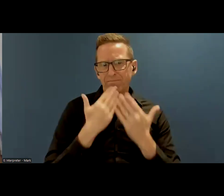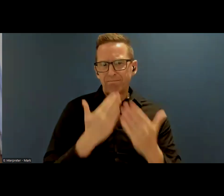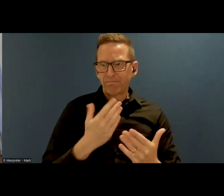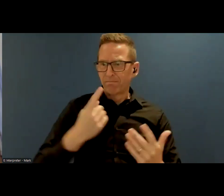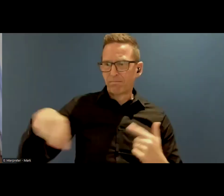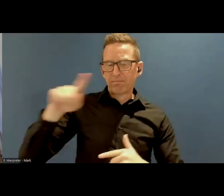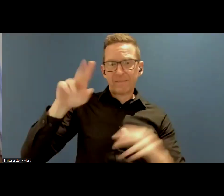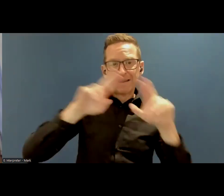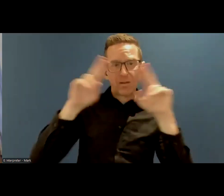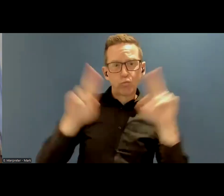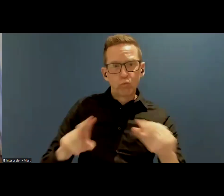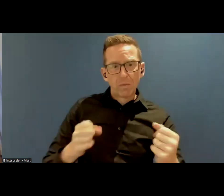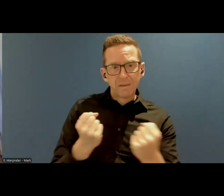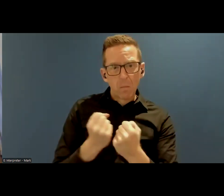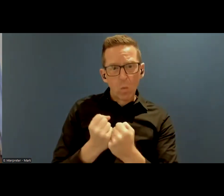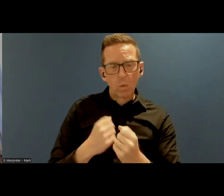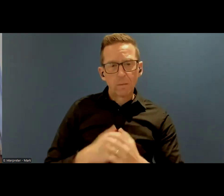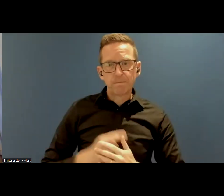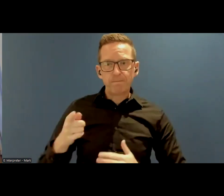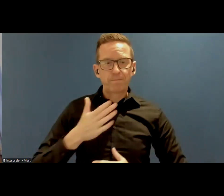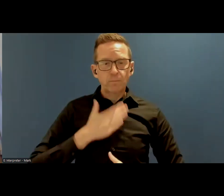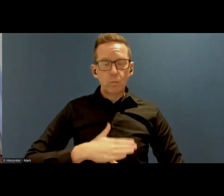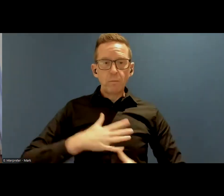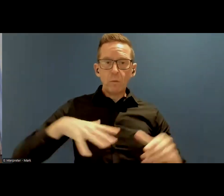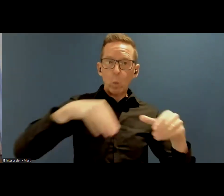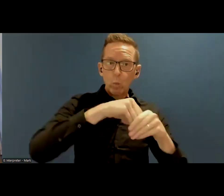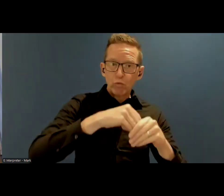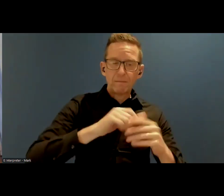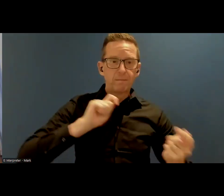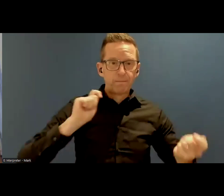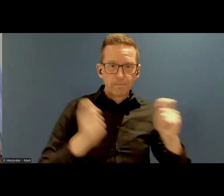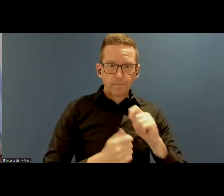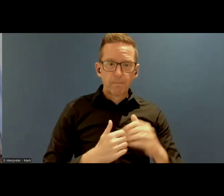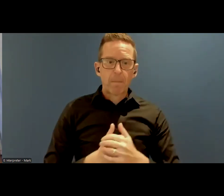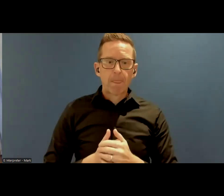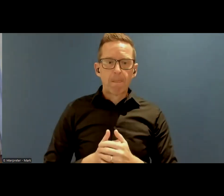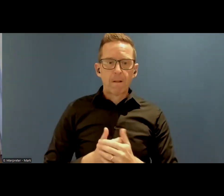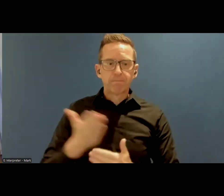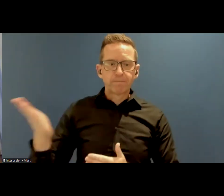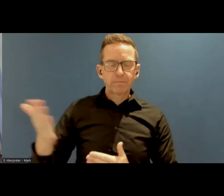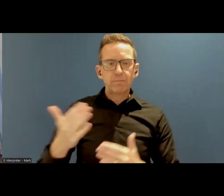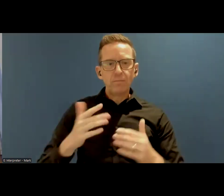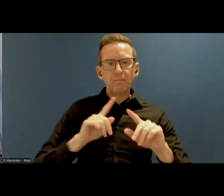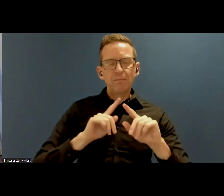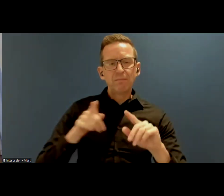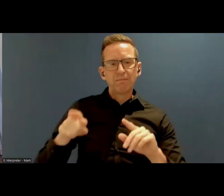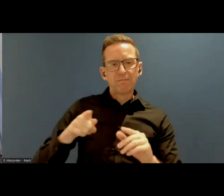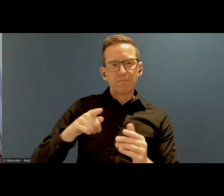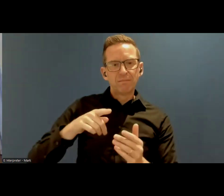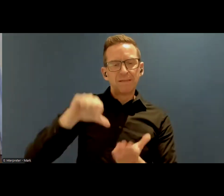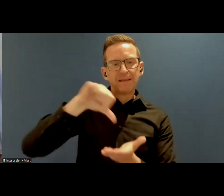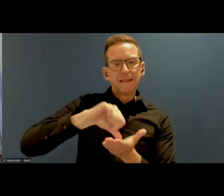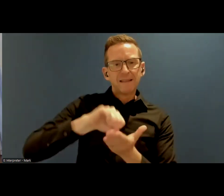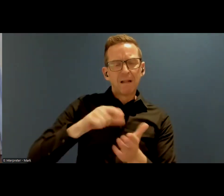from Transforming Communities for Inclusion, TCI, the Centre for the Human Rights of Users and Survivors of